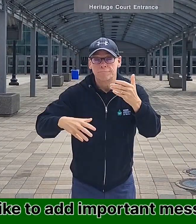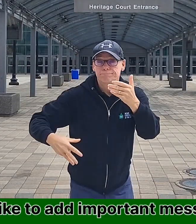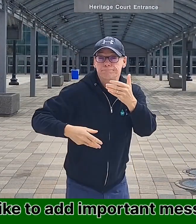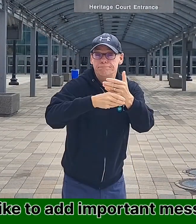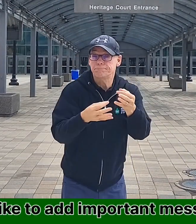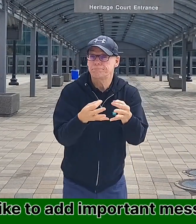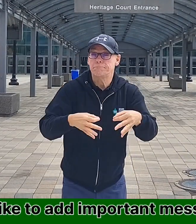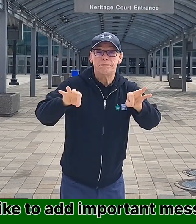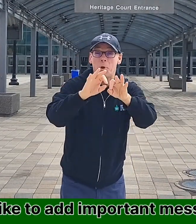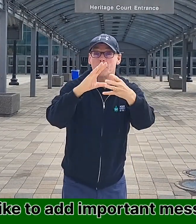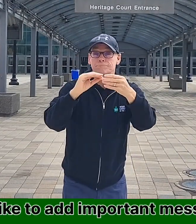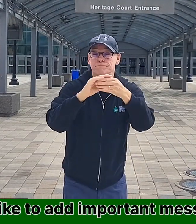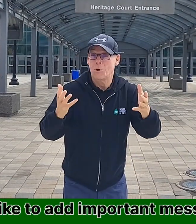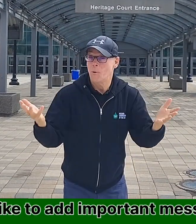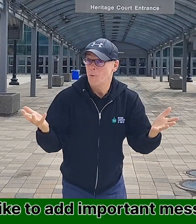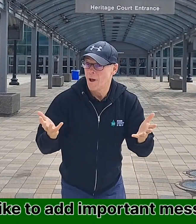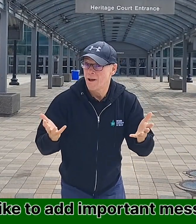I would like to add important messages.